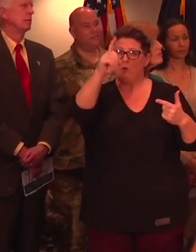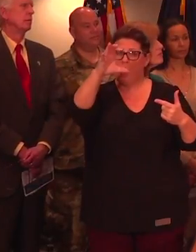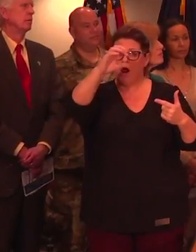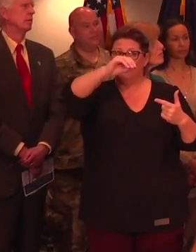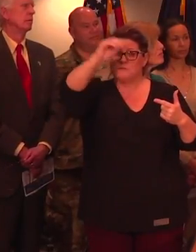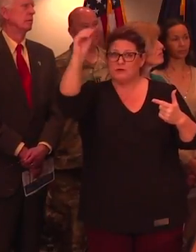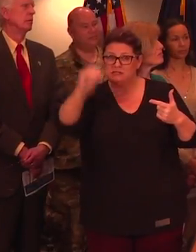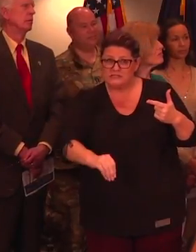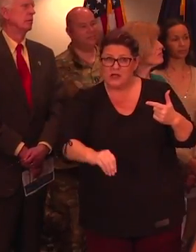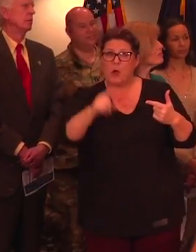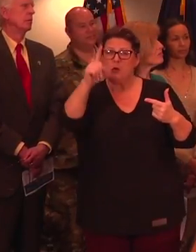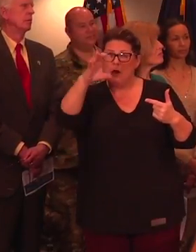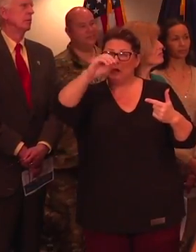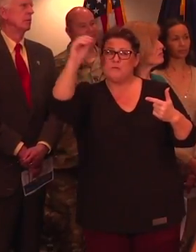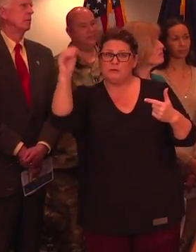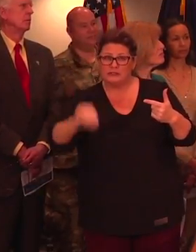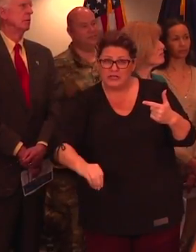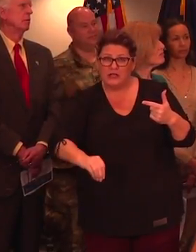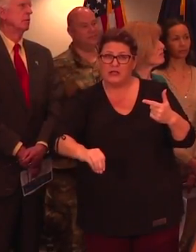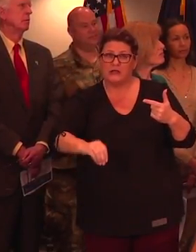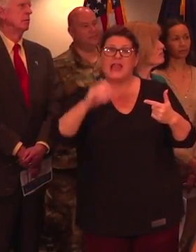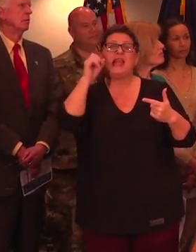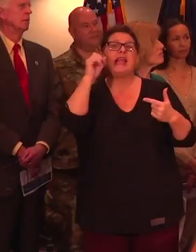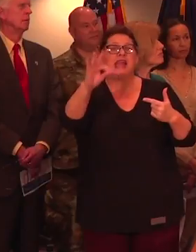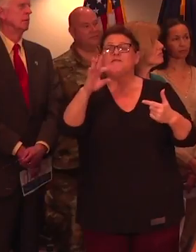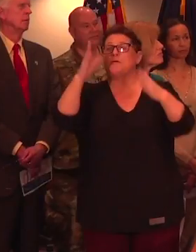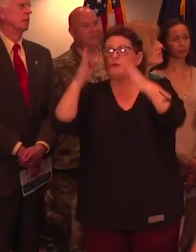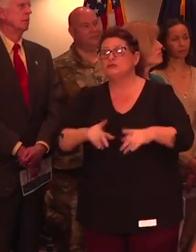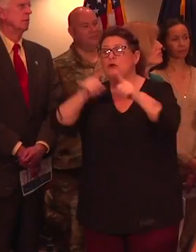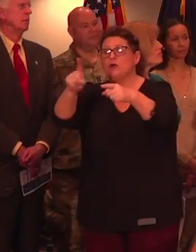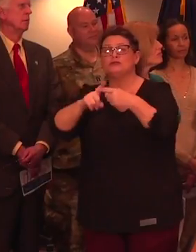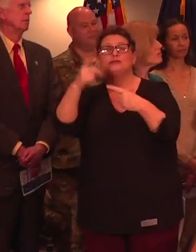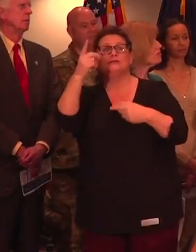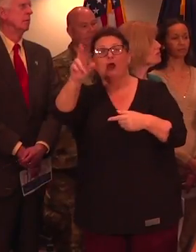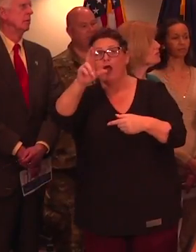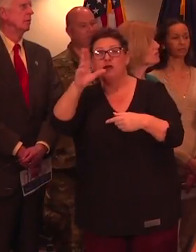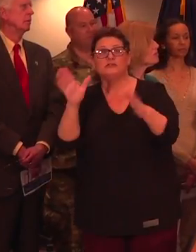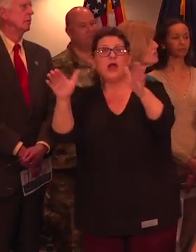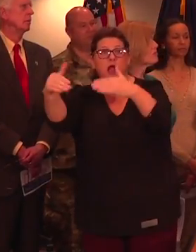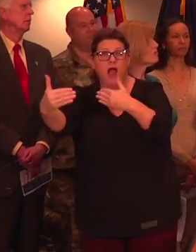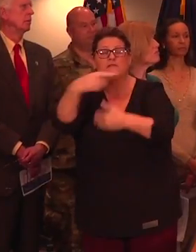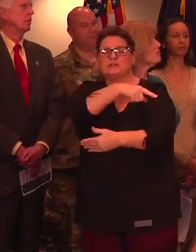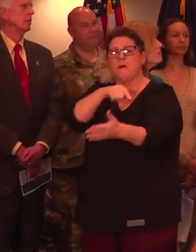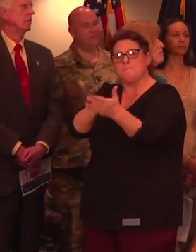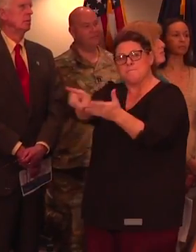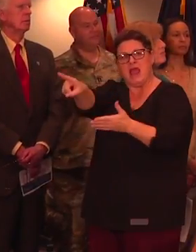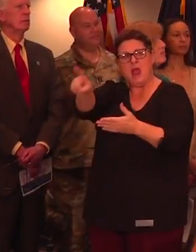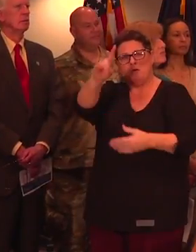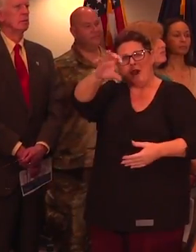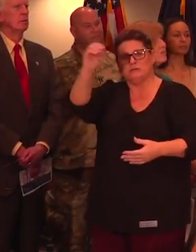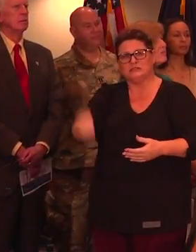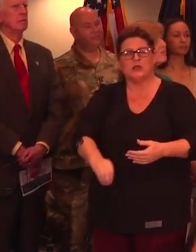costs associated with a coronavirus doctor's office visit. That is, we want those visits to be free for